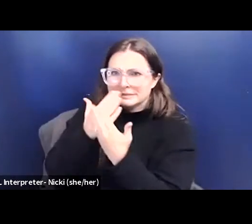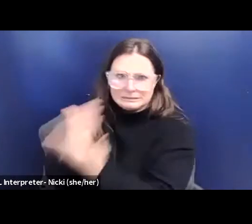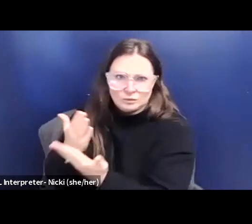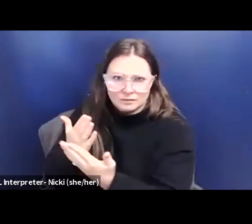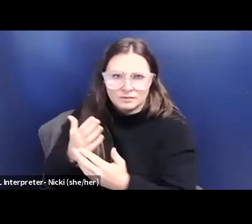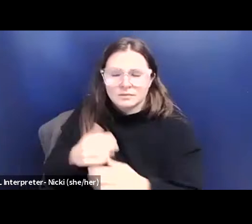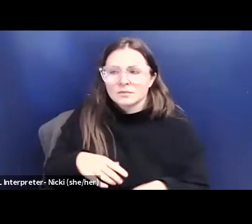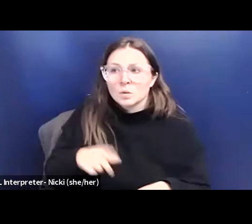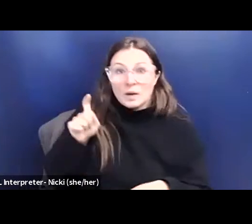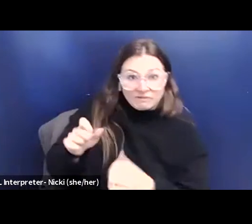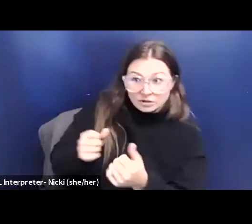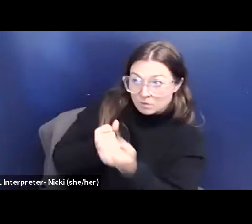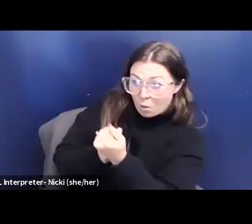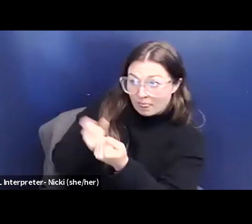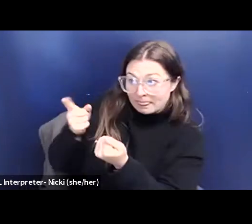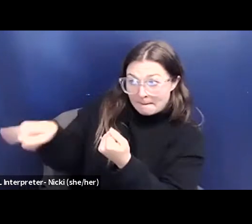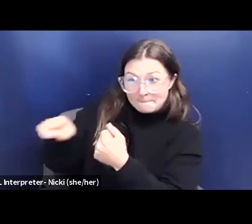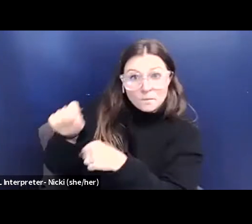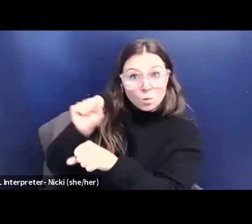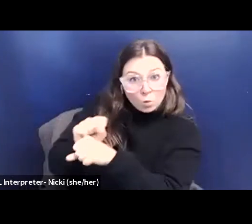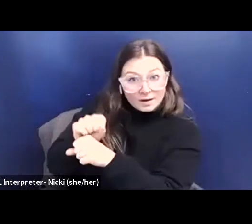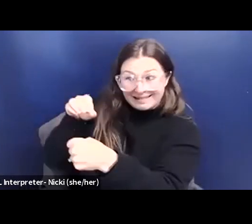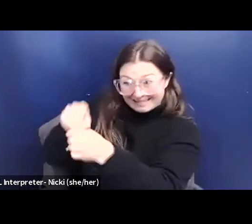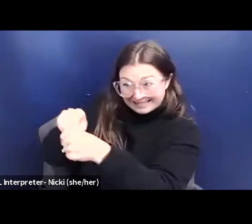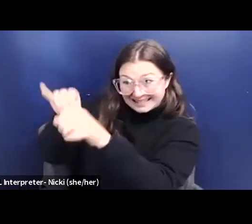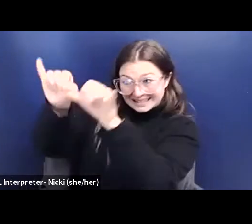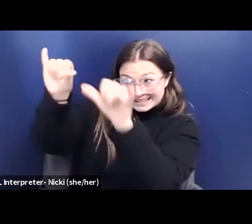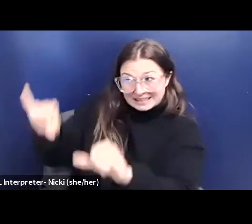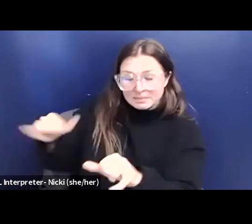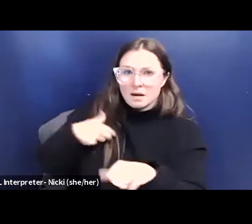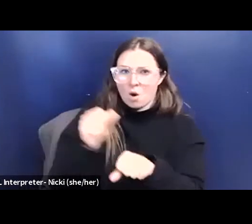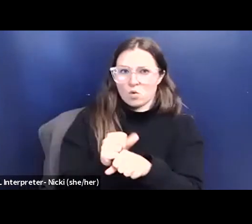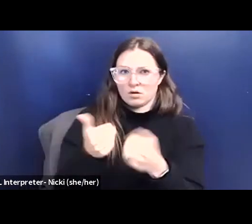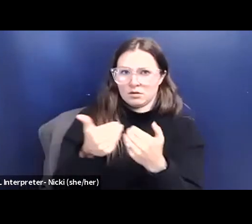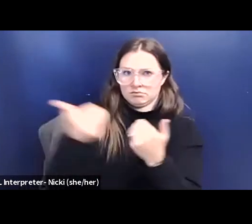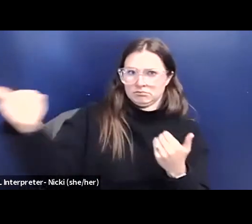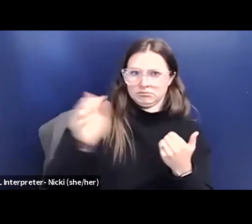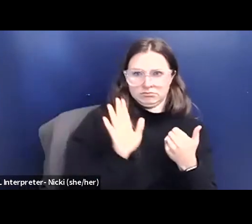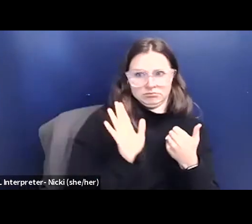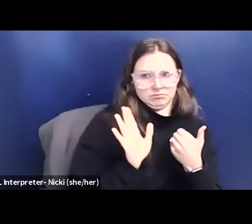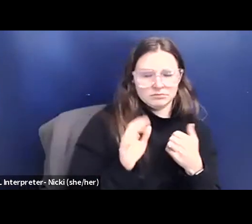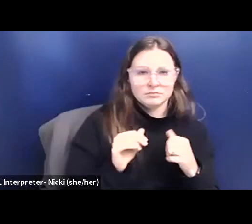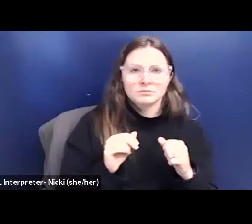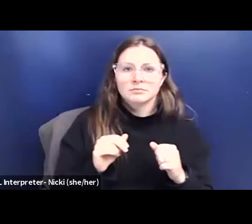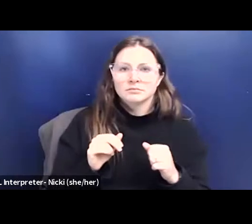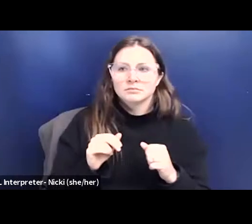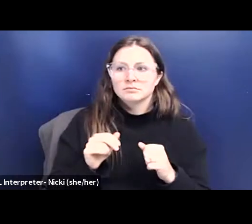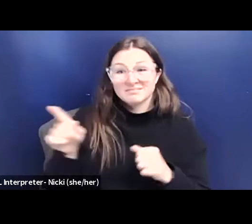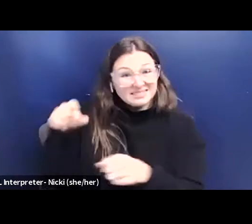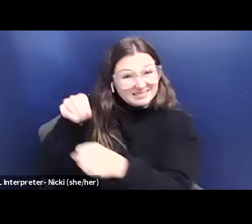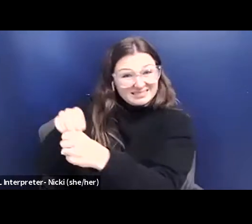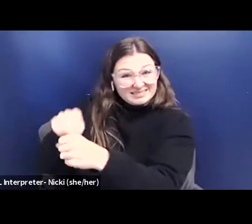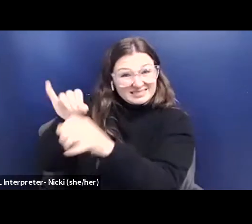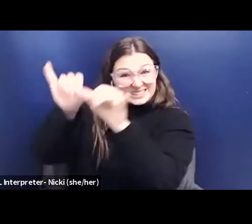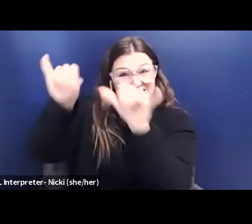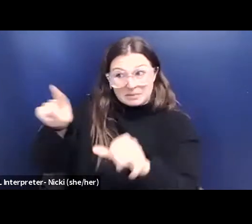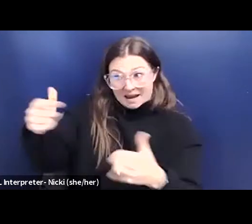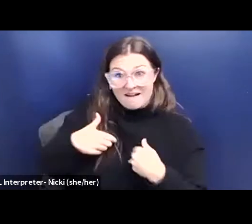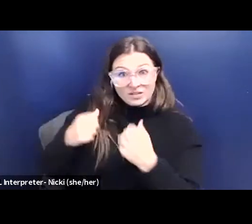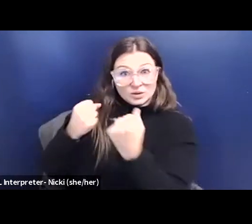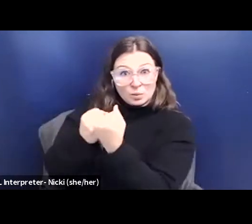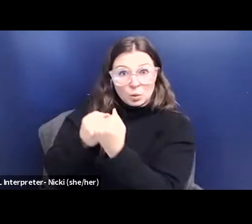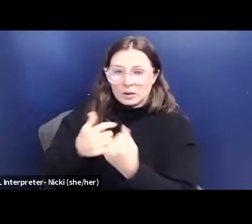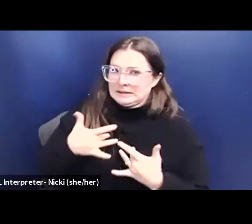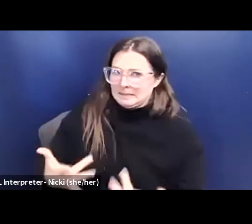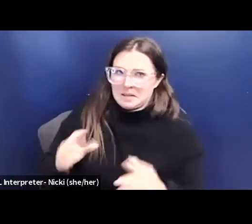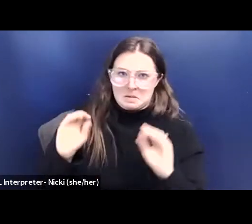who are in those situations. And oftentimes that support might not be available inside of a system or institution, but that support is